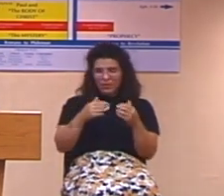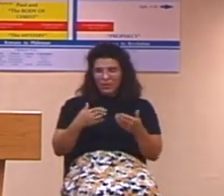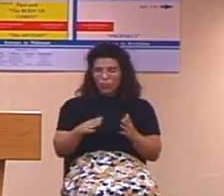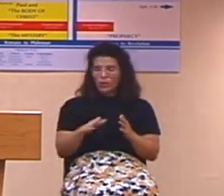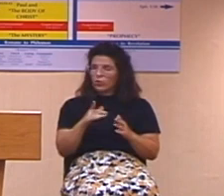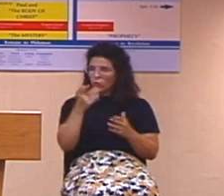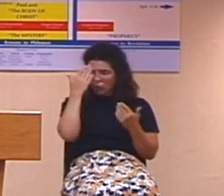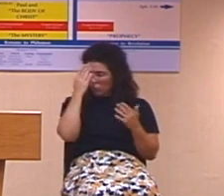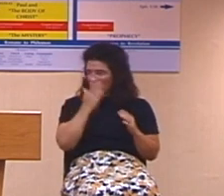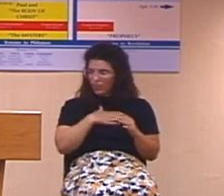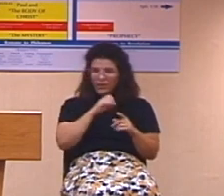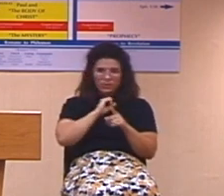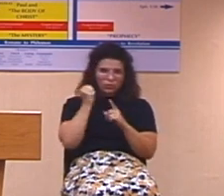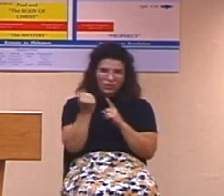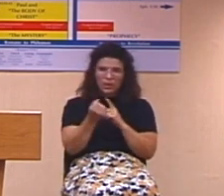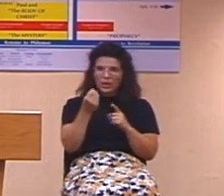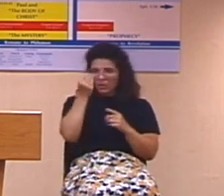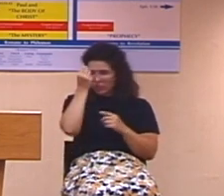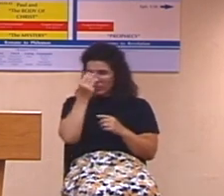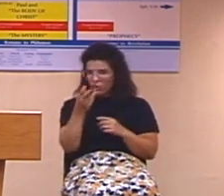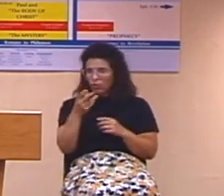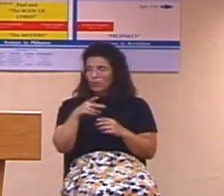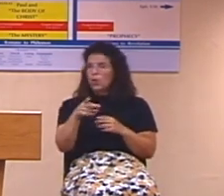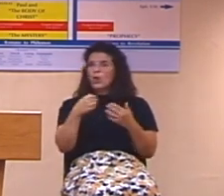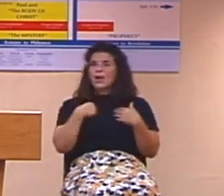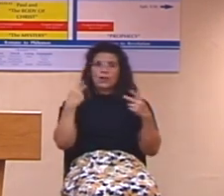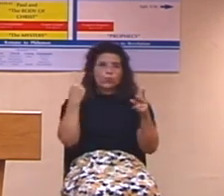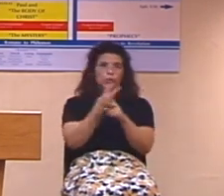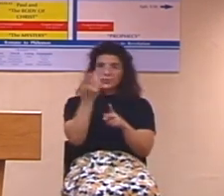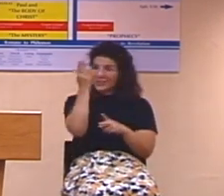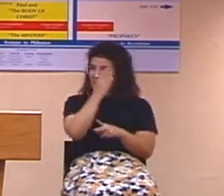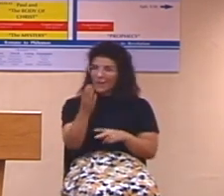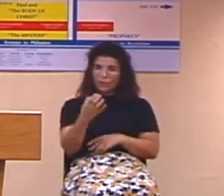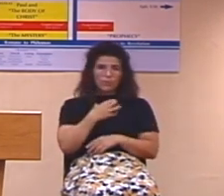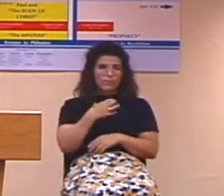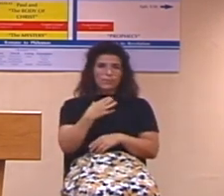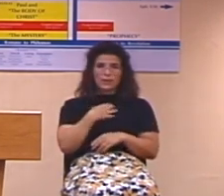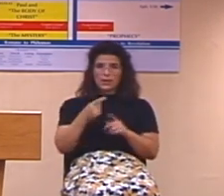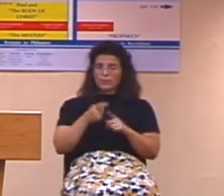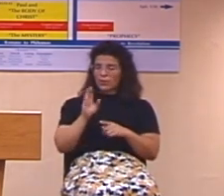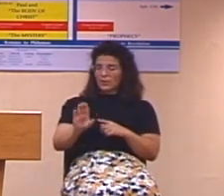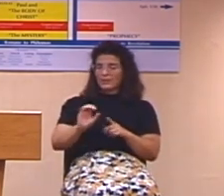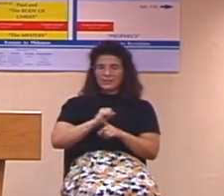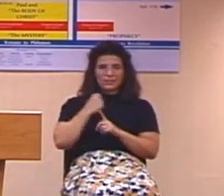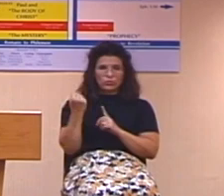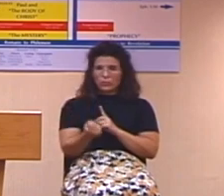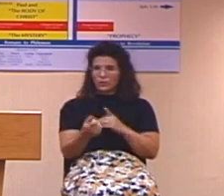don't know my circumstance. I'll tell you what, Paul had it worse and he never complained about his circumstances.